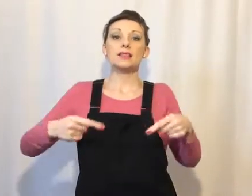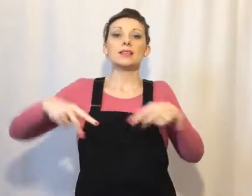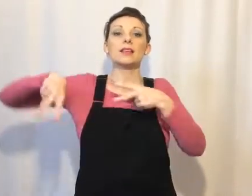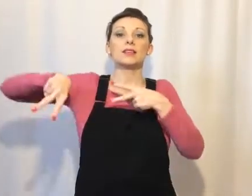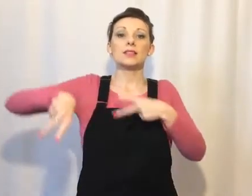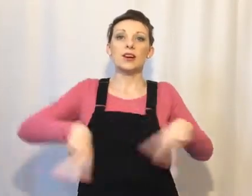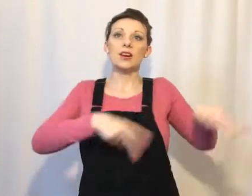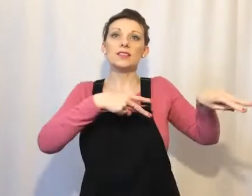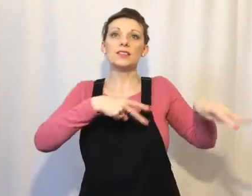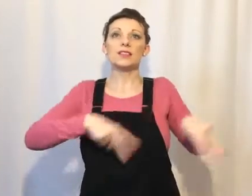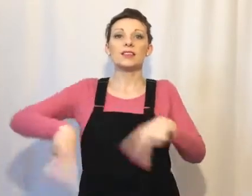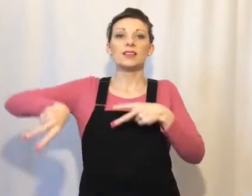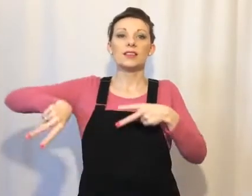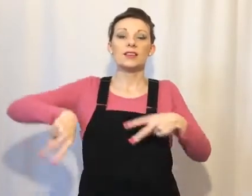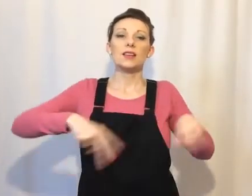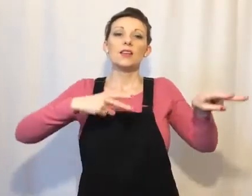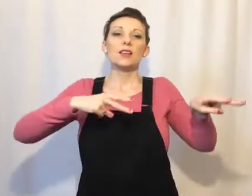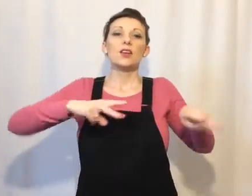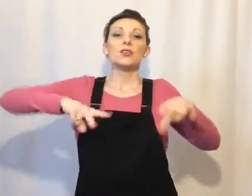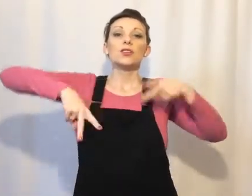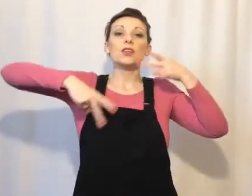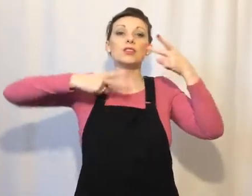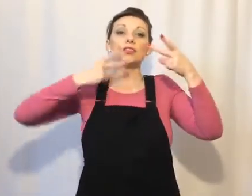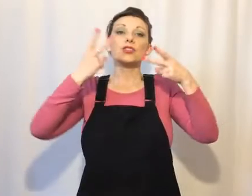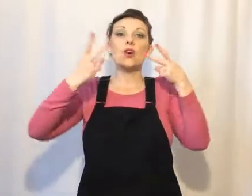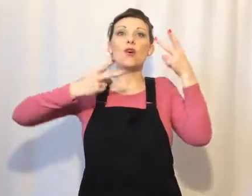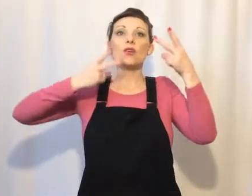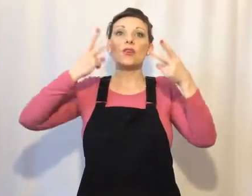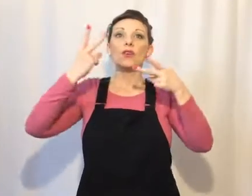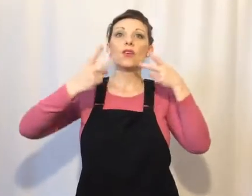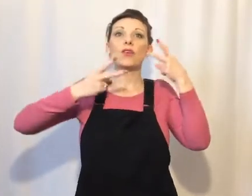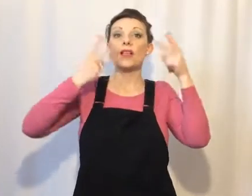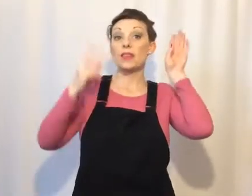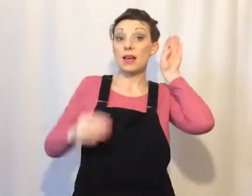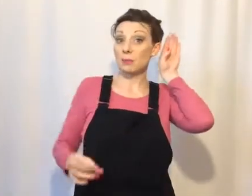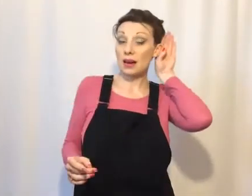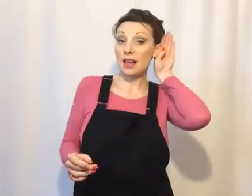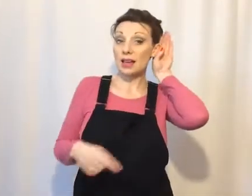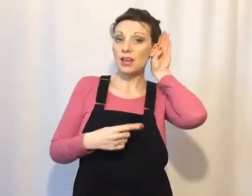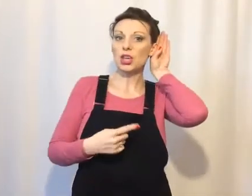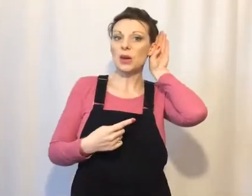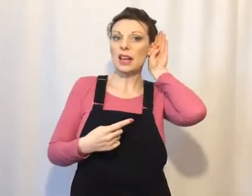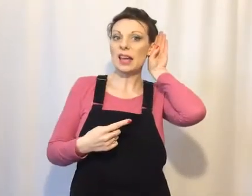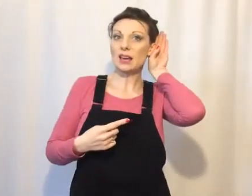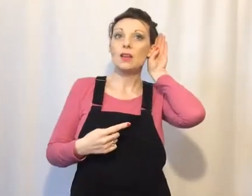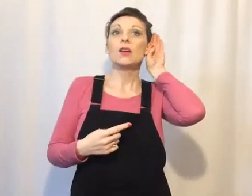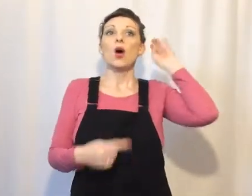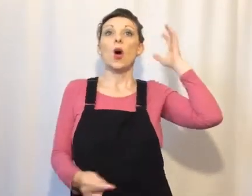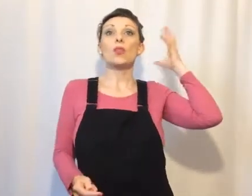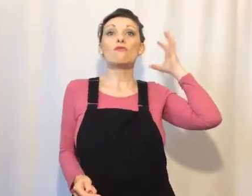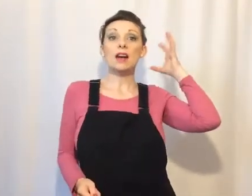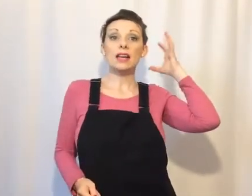Let's dance to the song they're playing, you can hear, on the